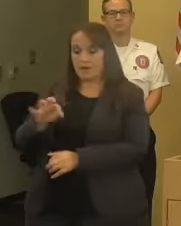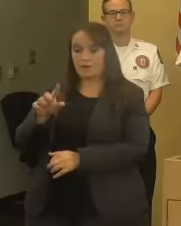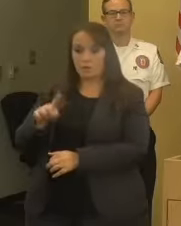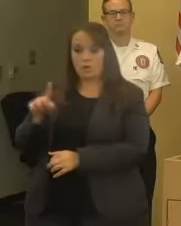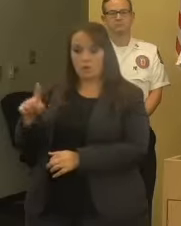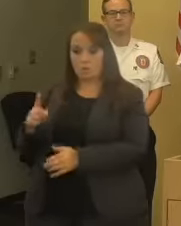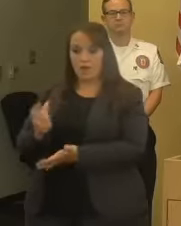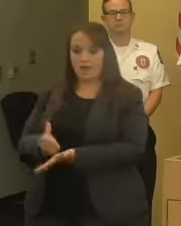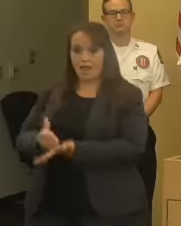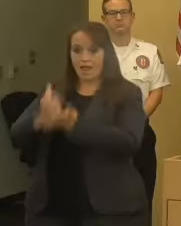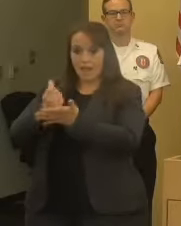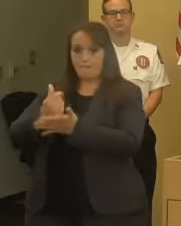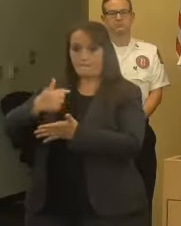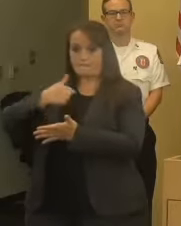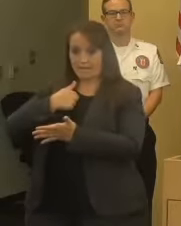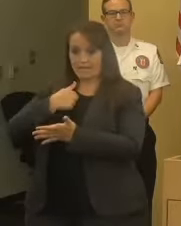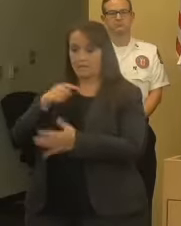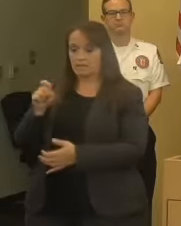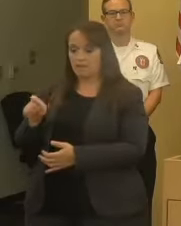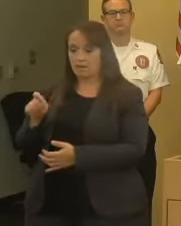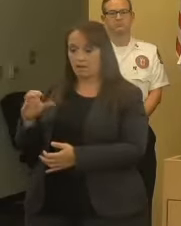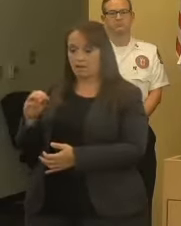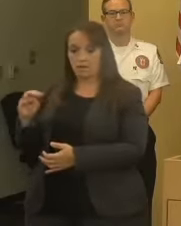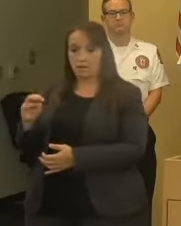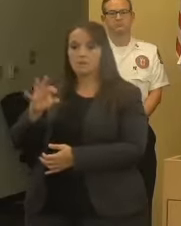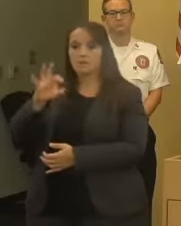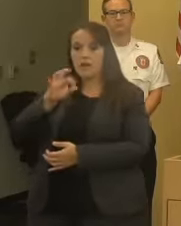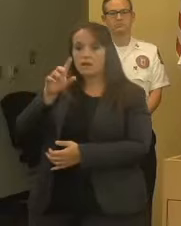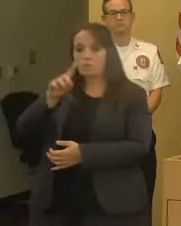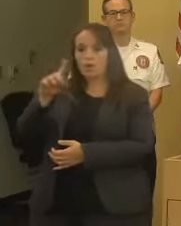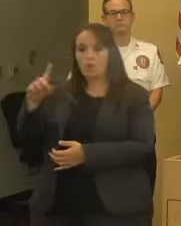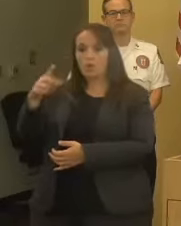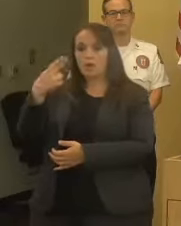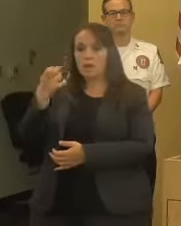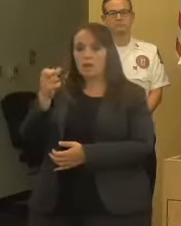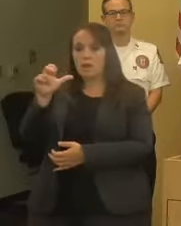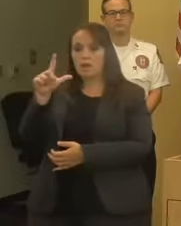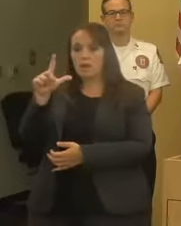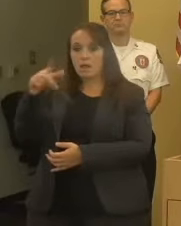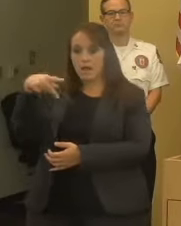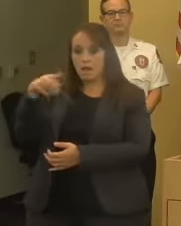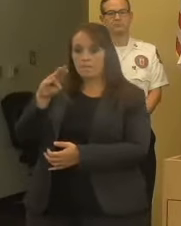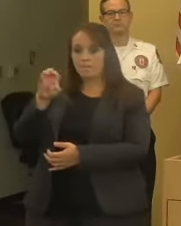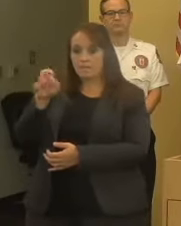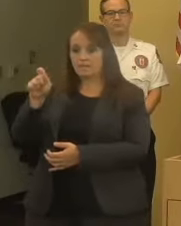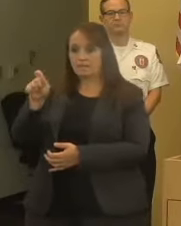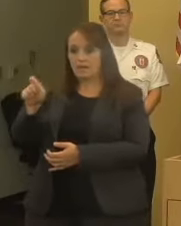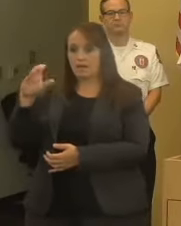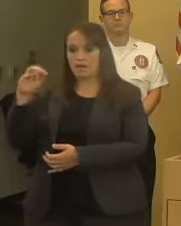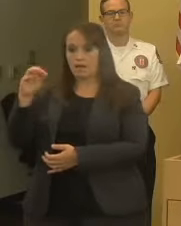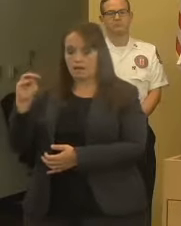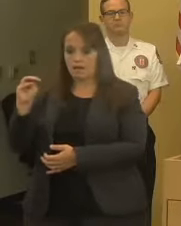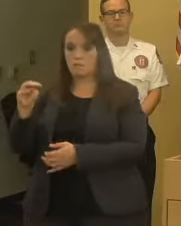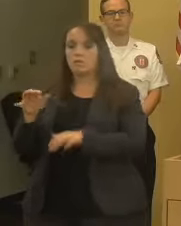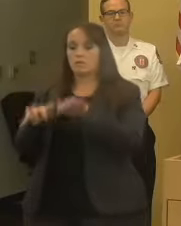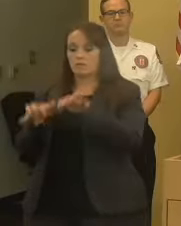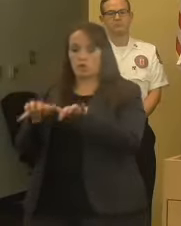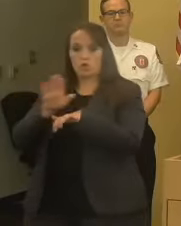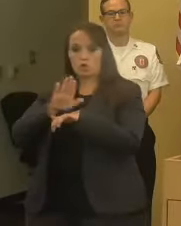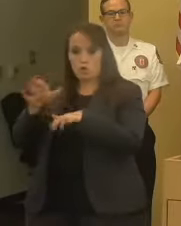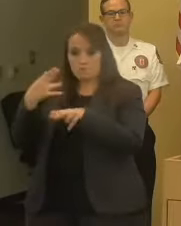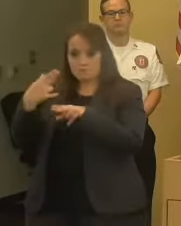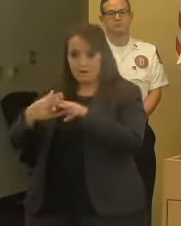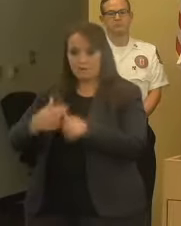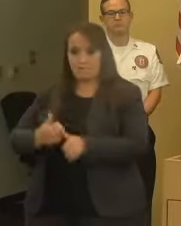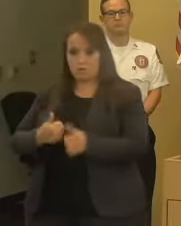911helpme.com, enter in your valid address, what your emergency is. At the bottom of the form, you